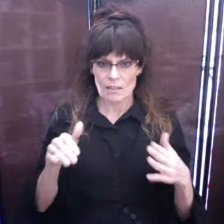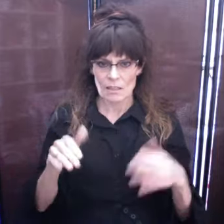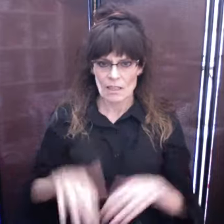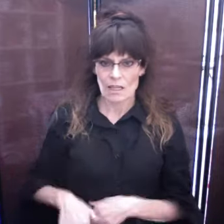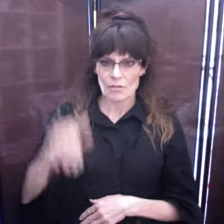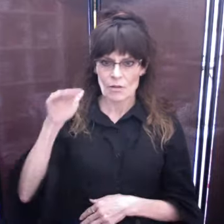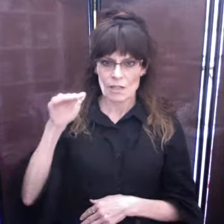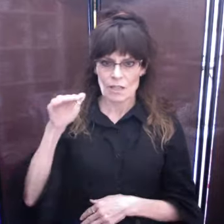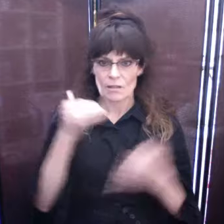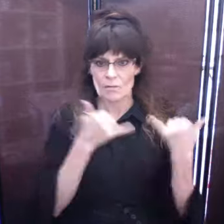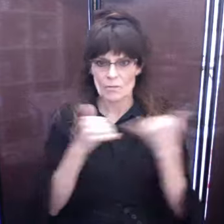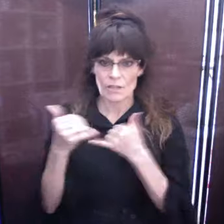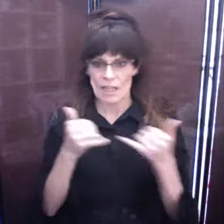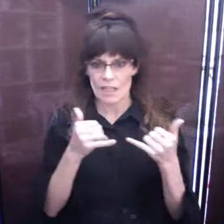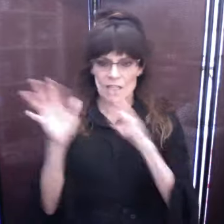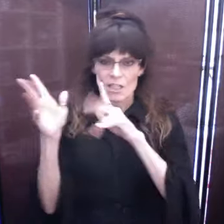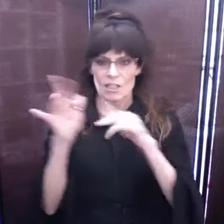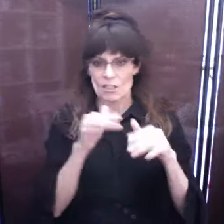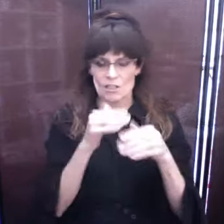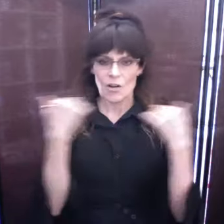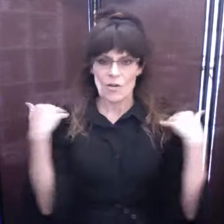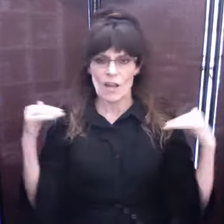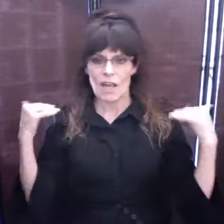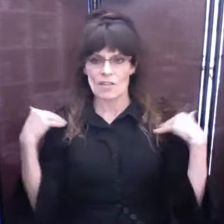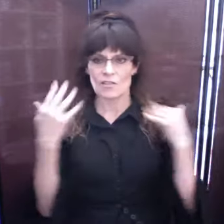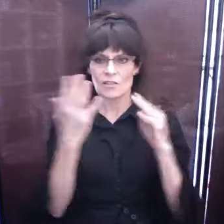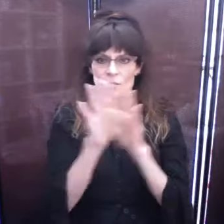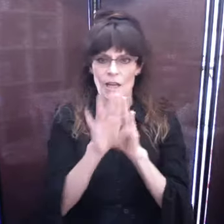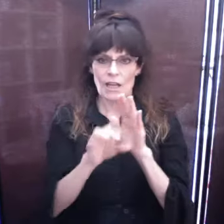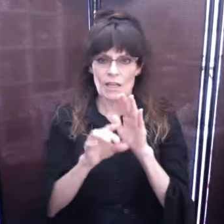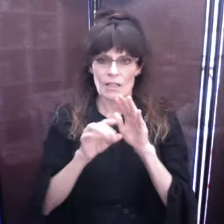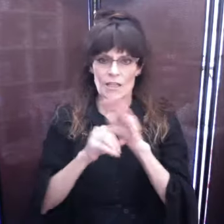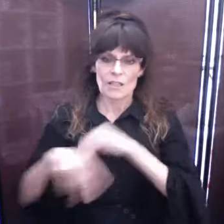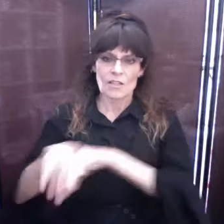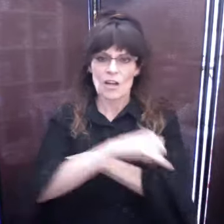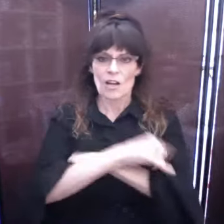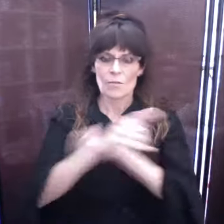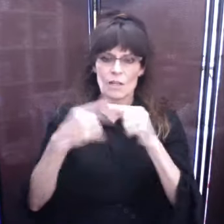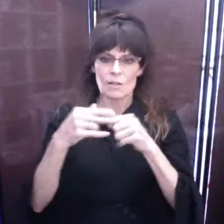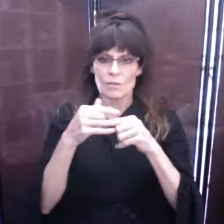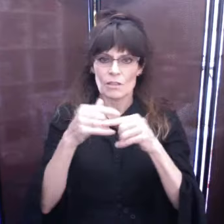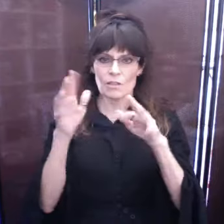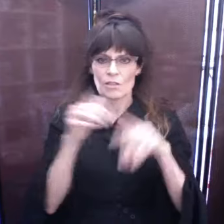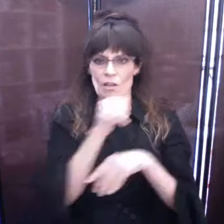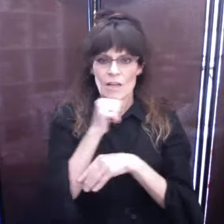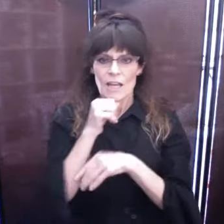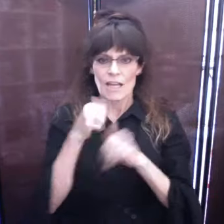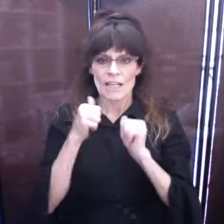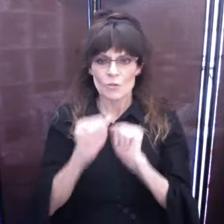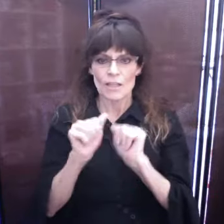played snow angels in the backyard on the very rare occasion it would snow in Tucson, that I had tried to commit suicide in that back room. And it was